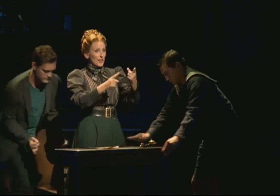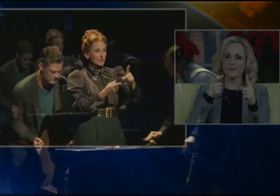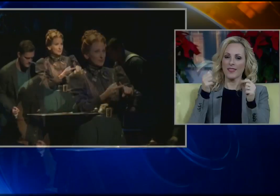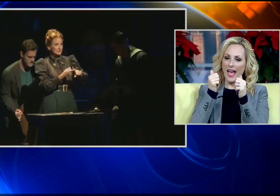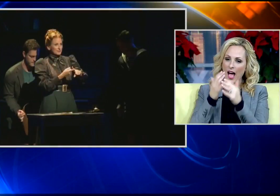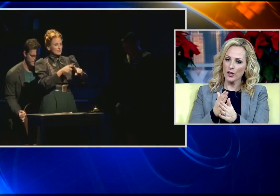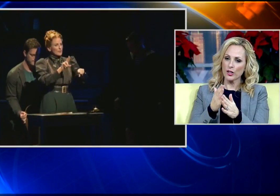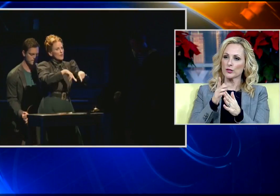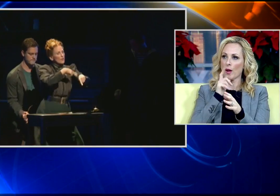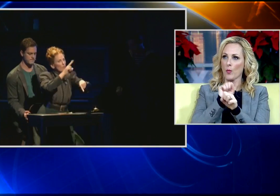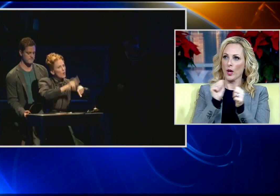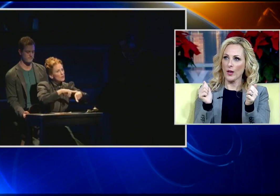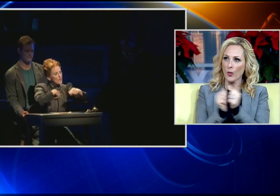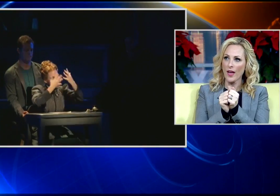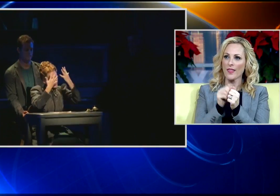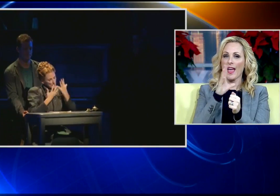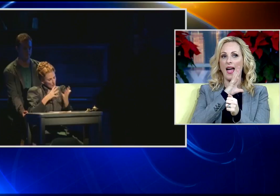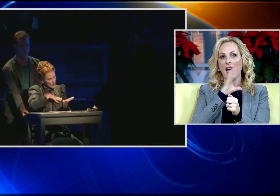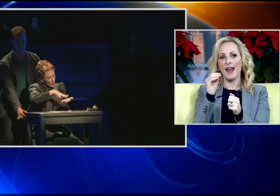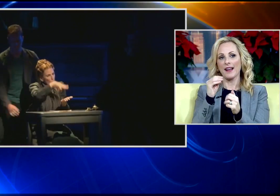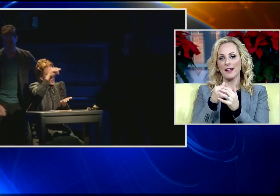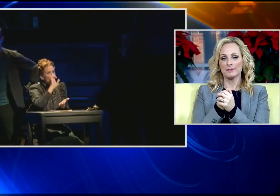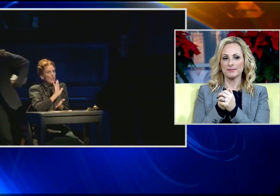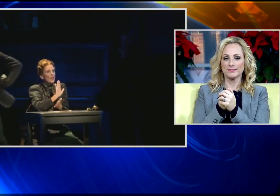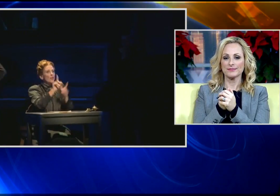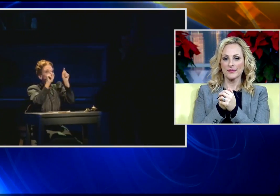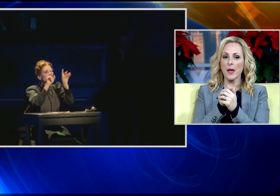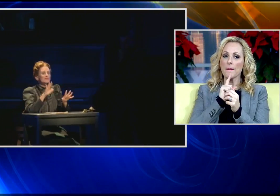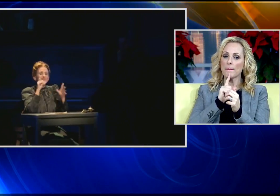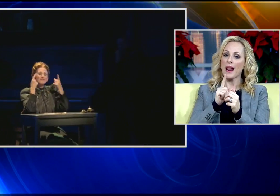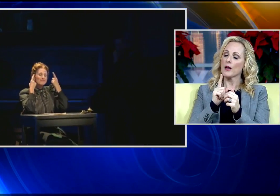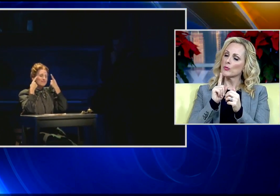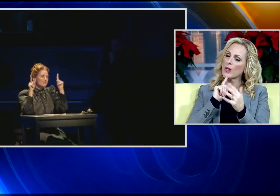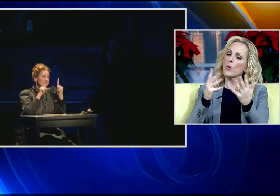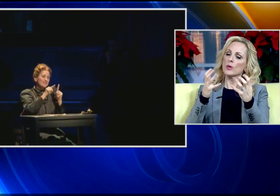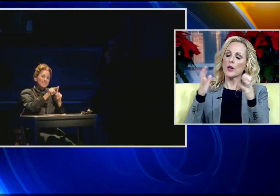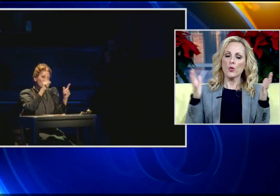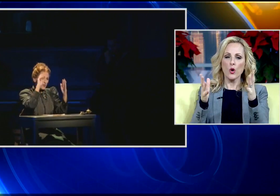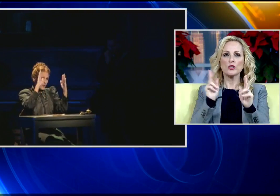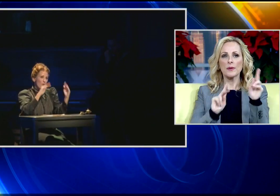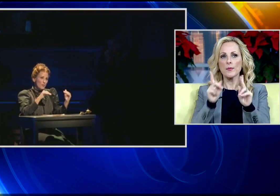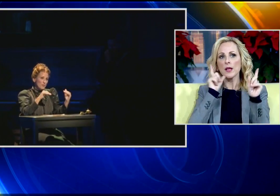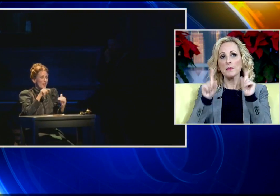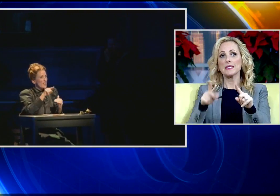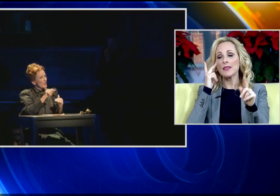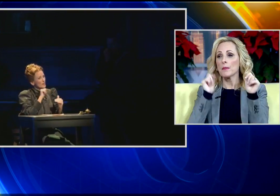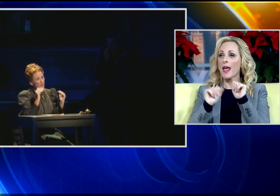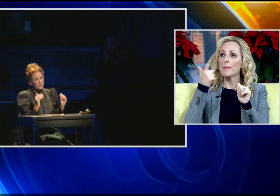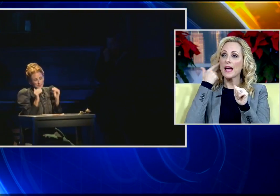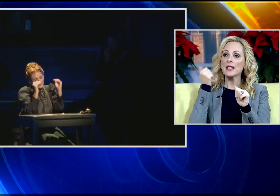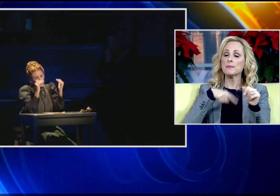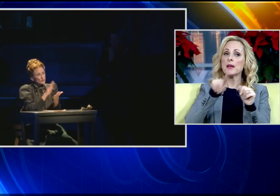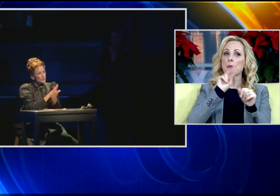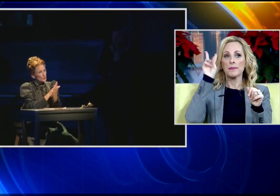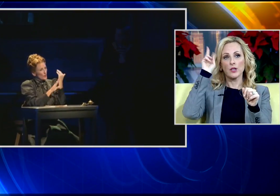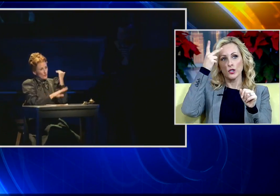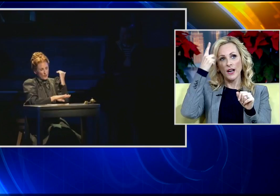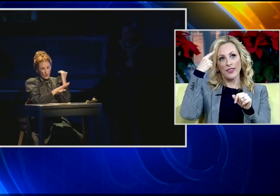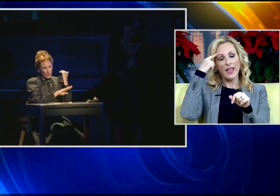home, and a great support system here, and we keep in touch with FaceTime. But I would love people to come and see this play, because